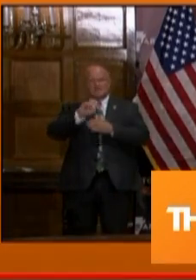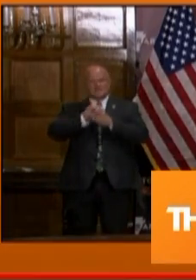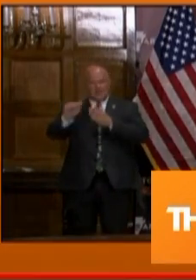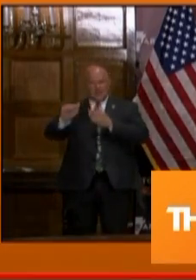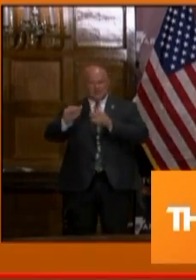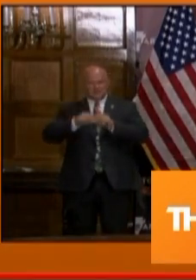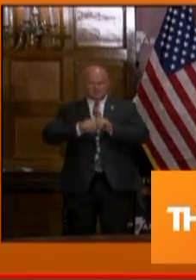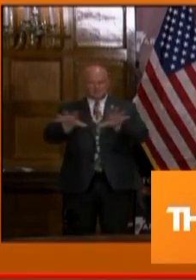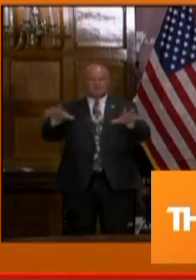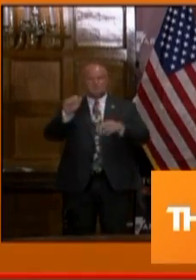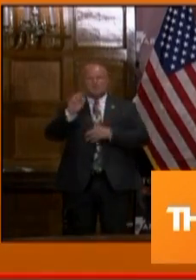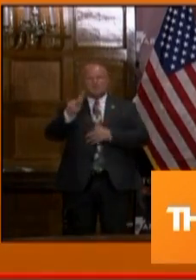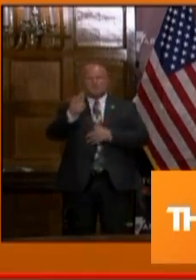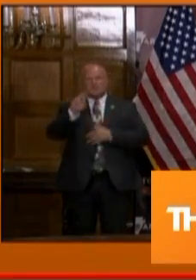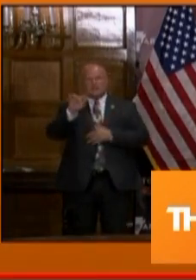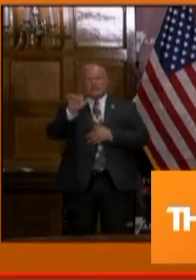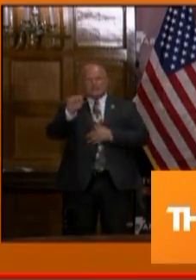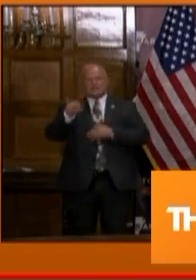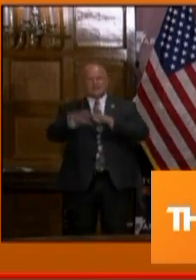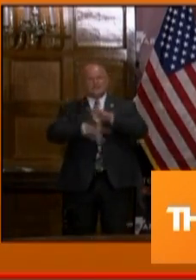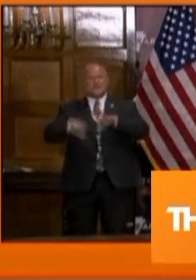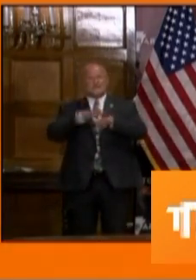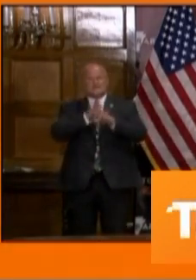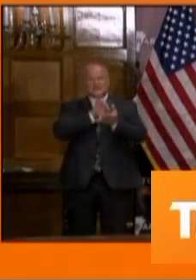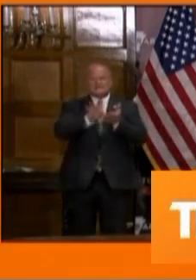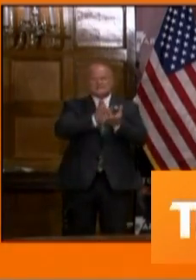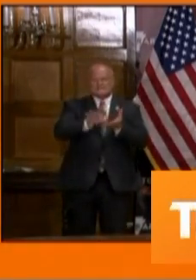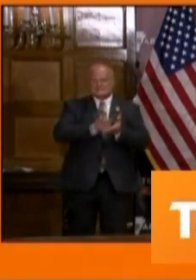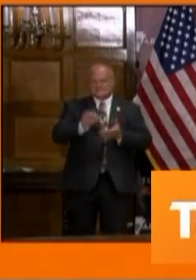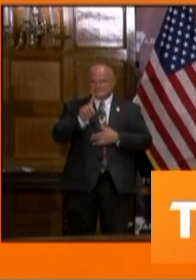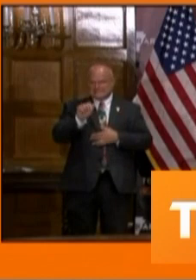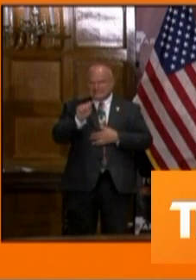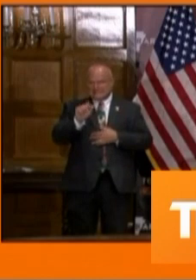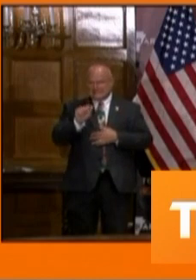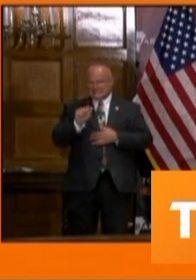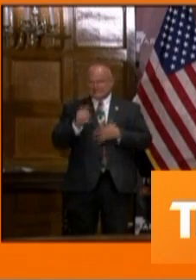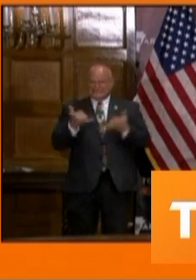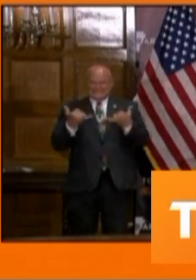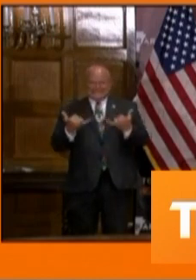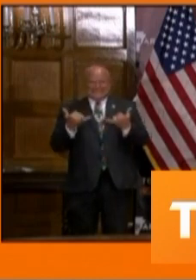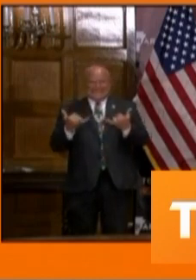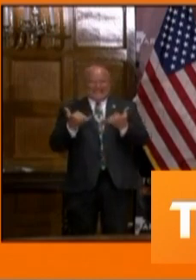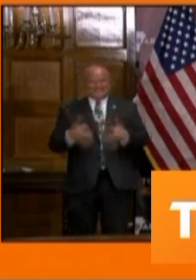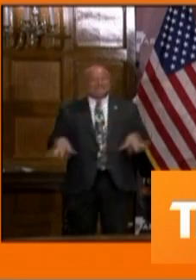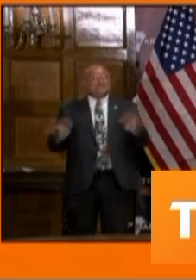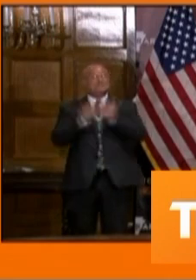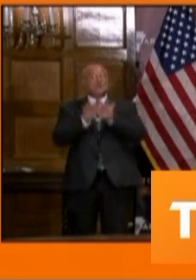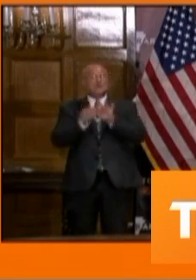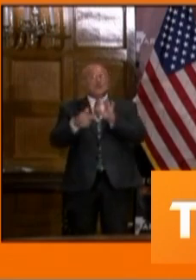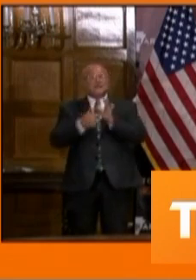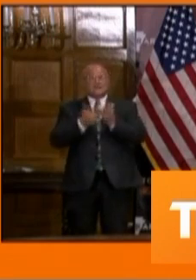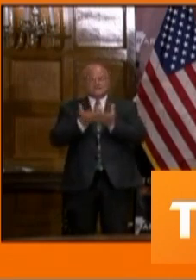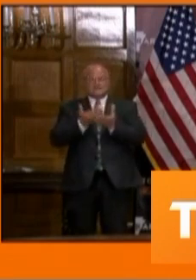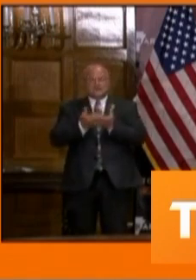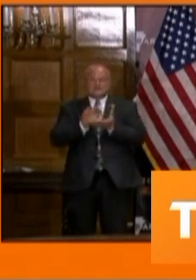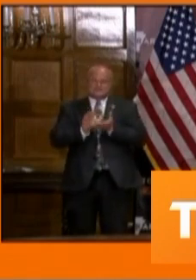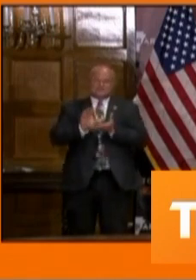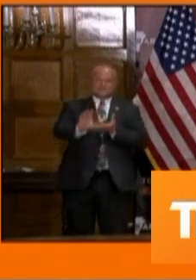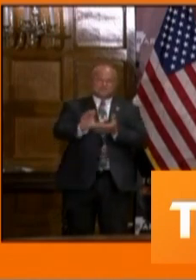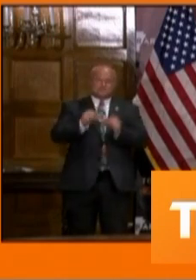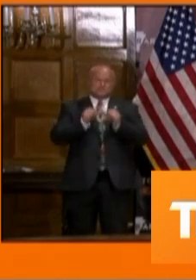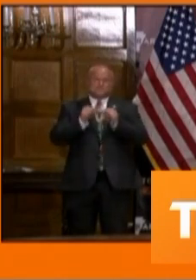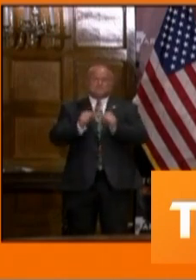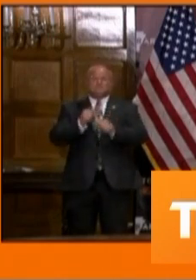are distributed in Arkansas counties based on census data. Now, more than ever, these investments are needed to build